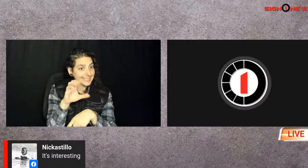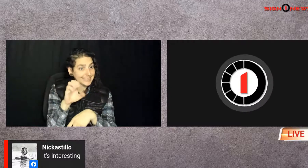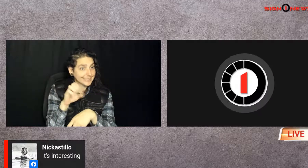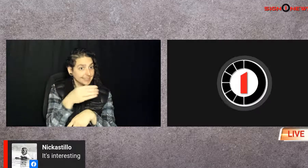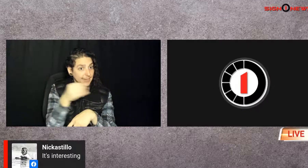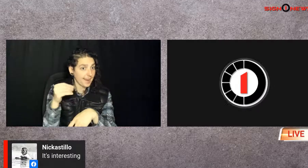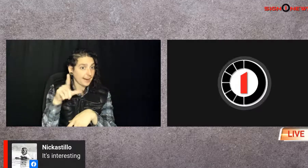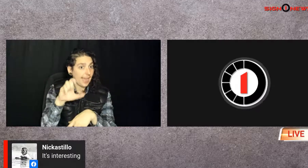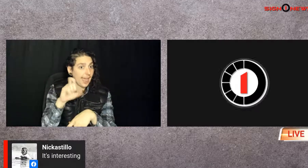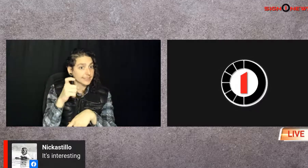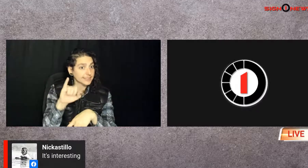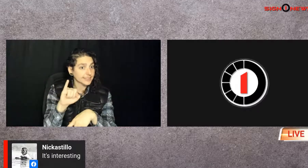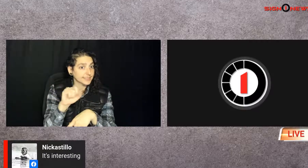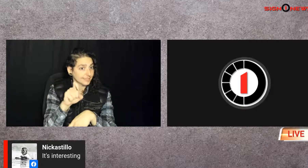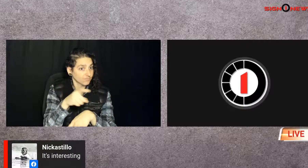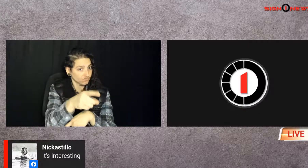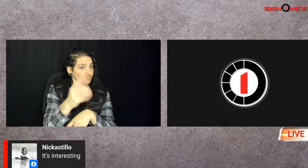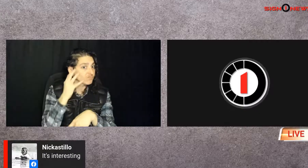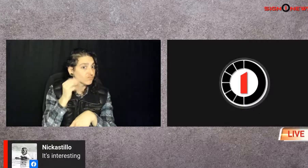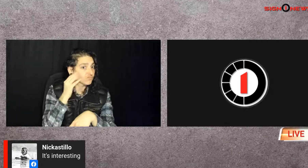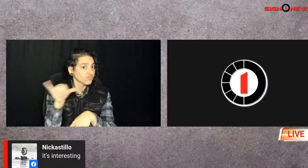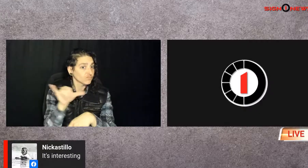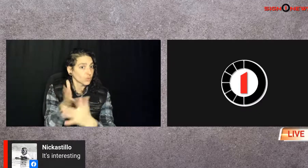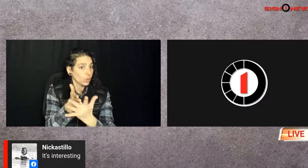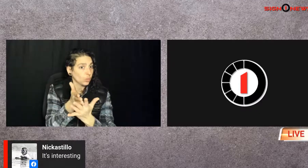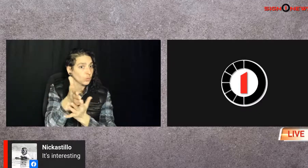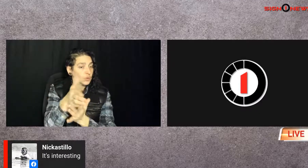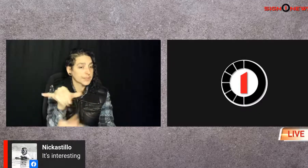Is your experience the same as Cece and Lexi?